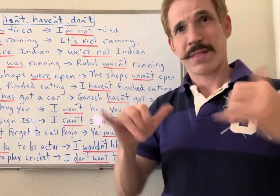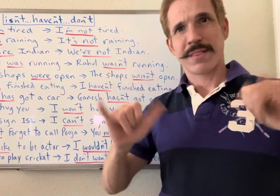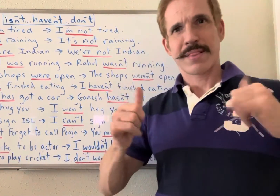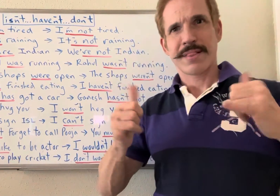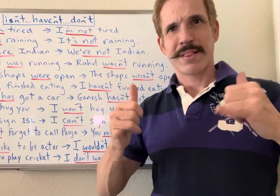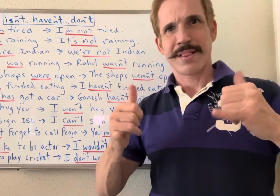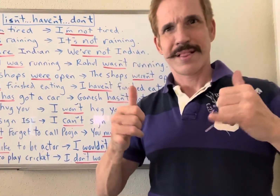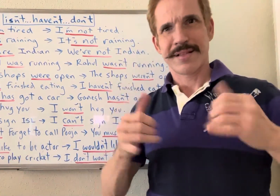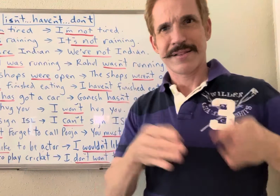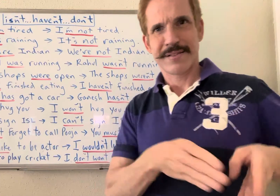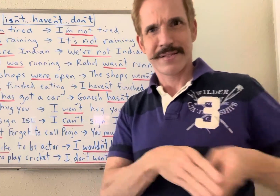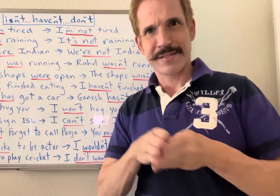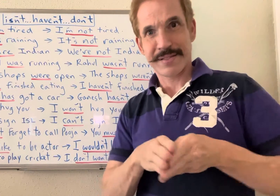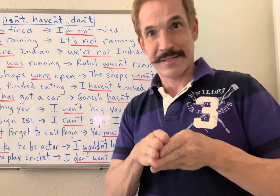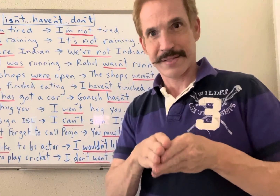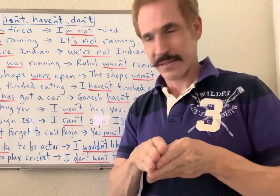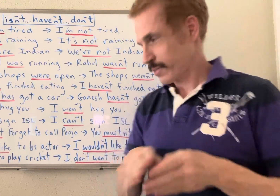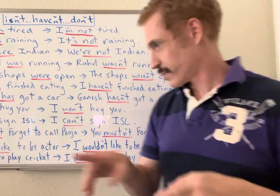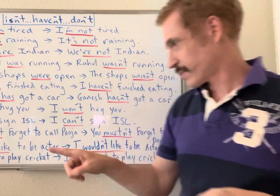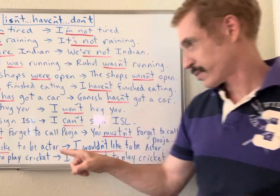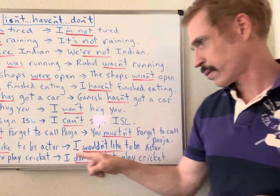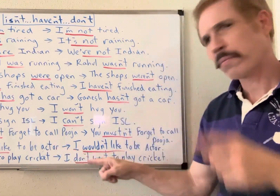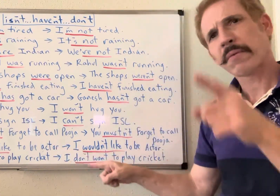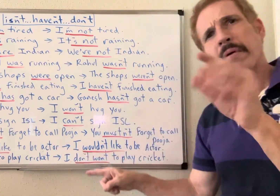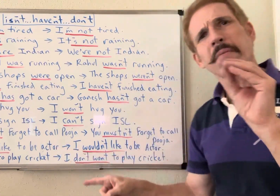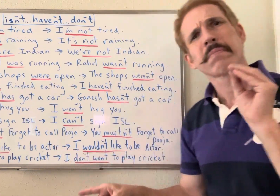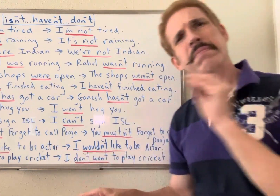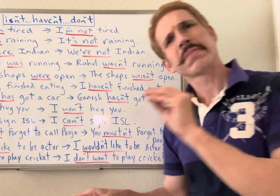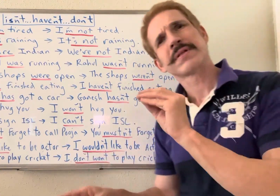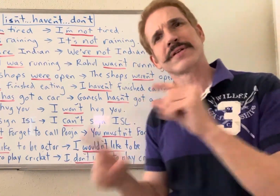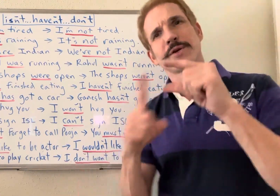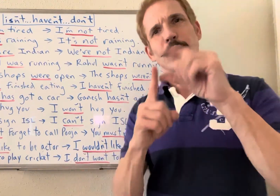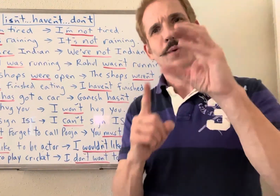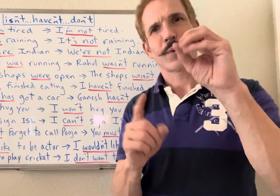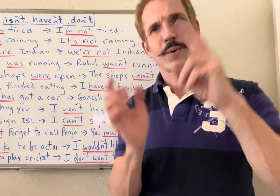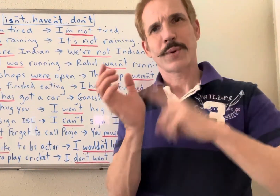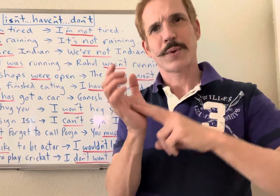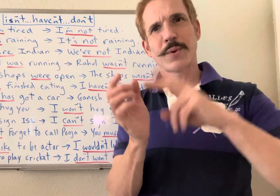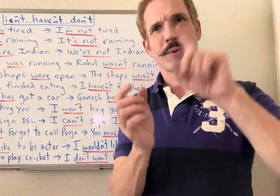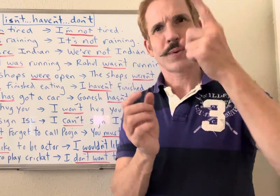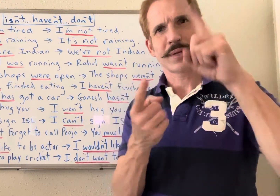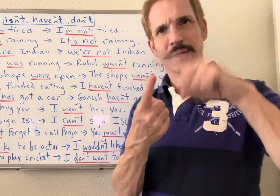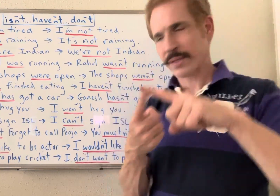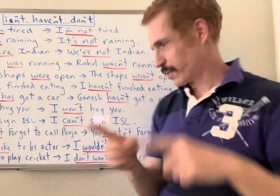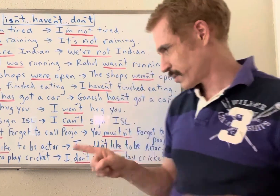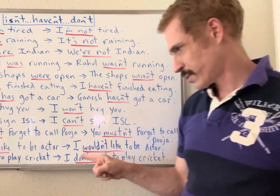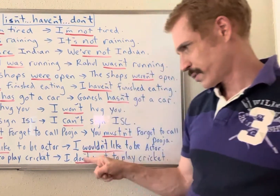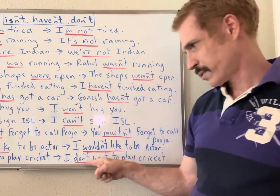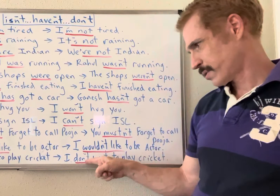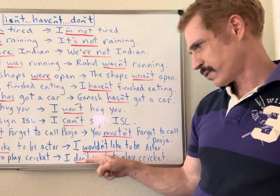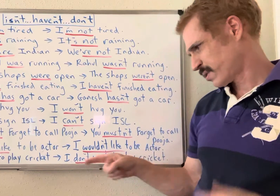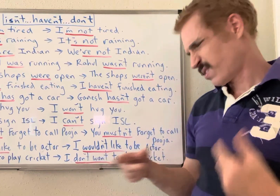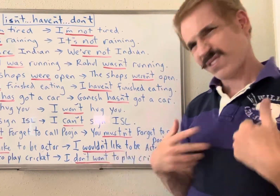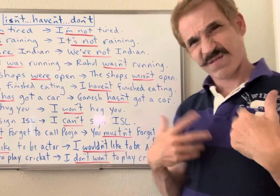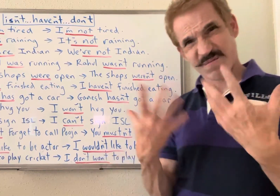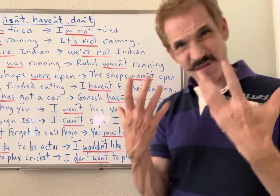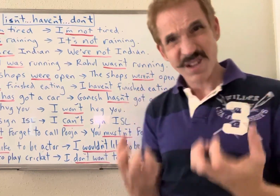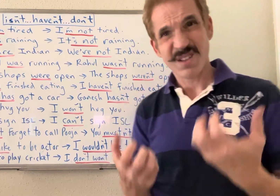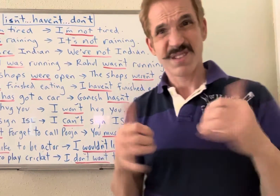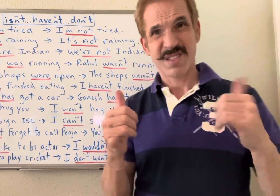Okay, so Yang's asking, what's the difference between dependent care benefit and dependent care credit? Dependent care benefits